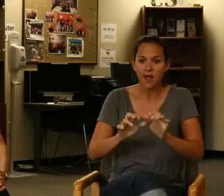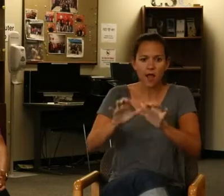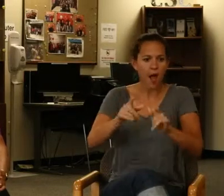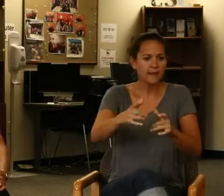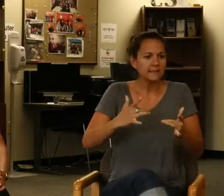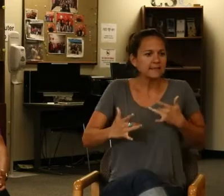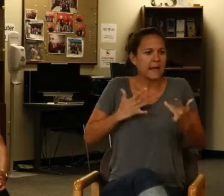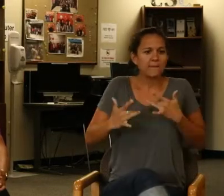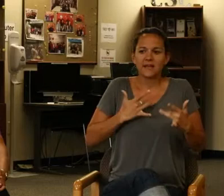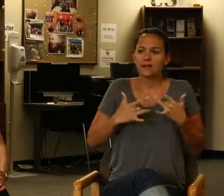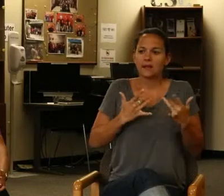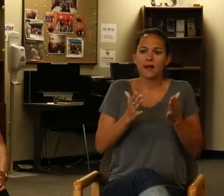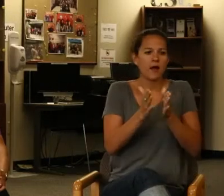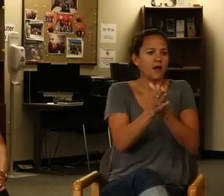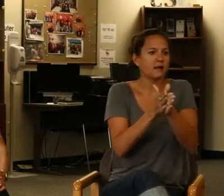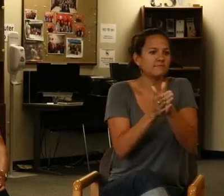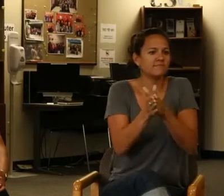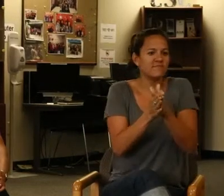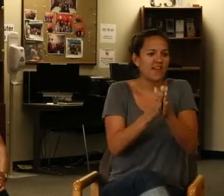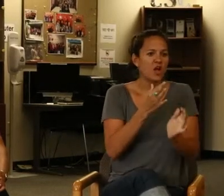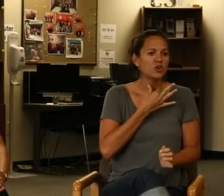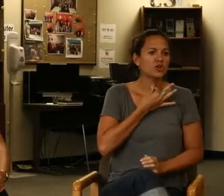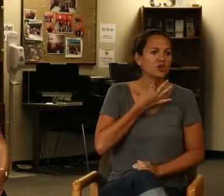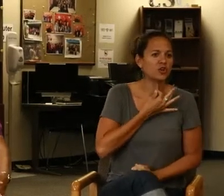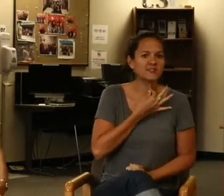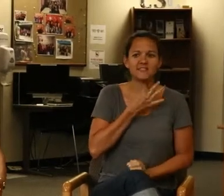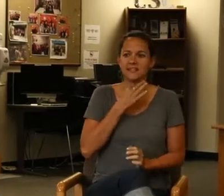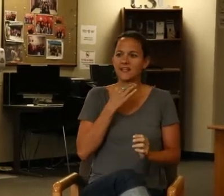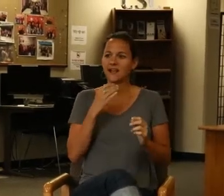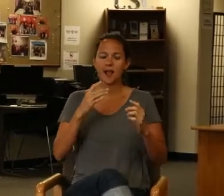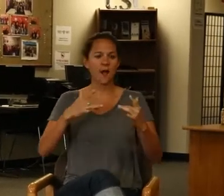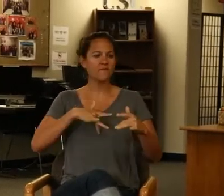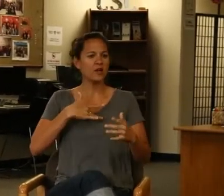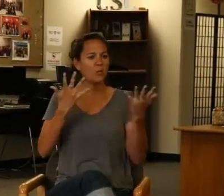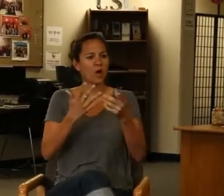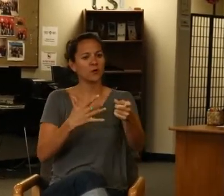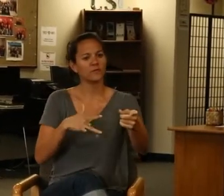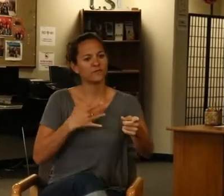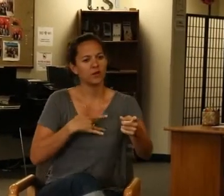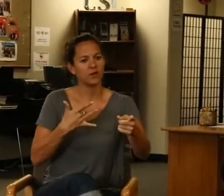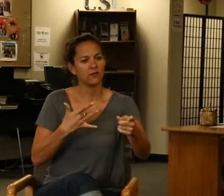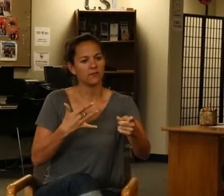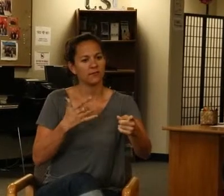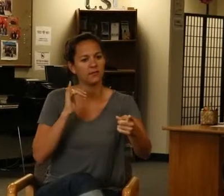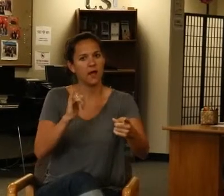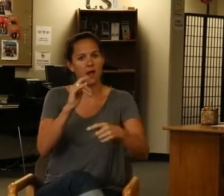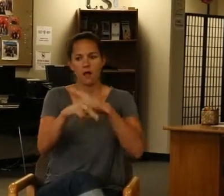just, forcing them to look. No, it's that excitement, it's the motivation, it's the curiosity, it's the feeling, what you